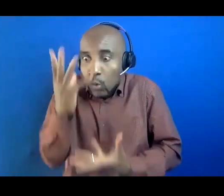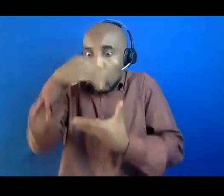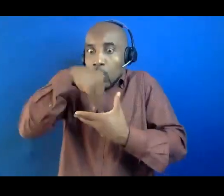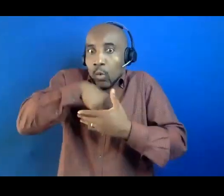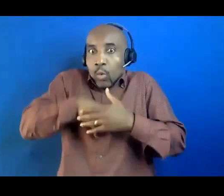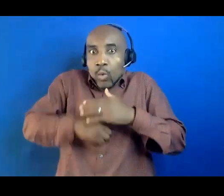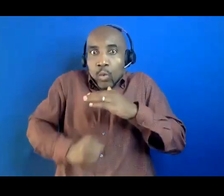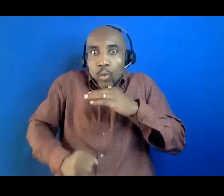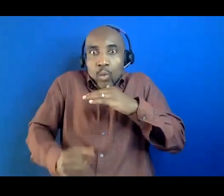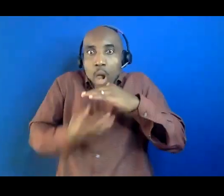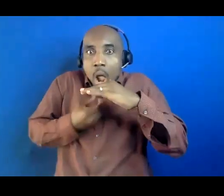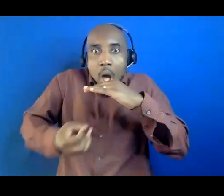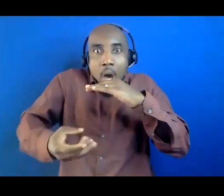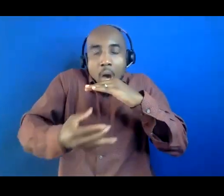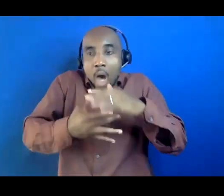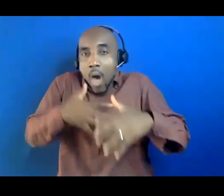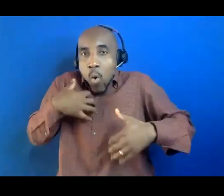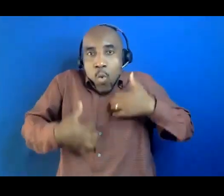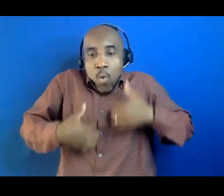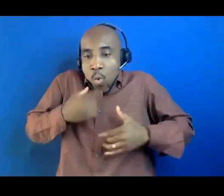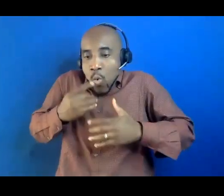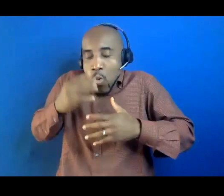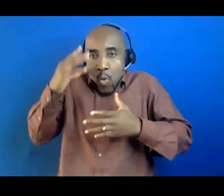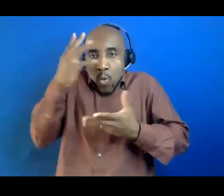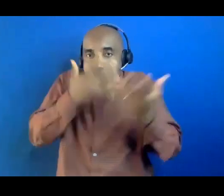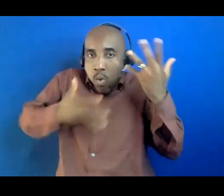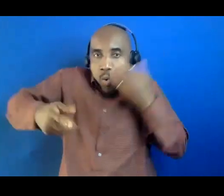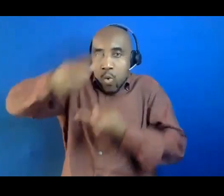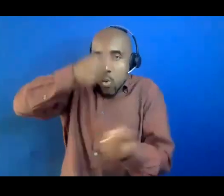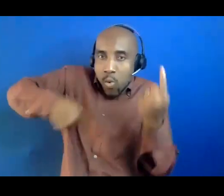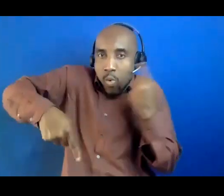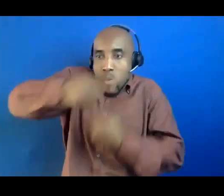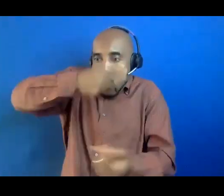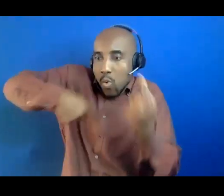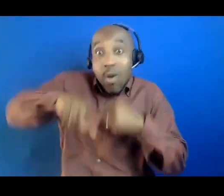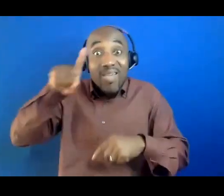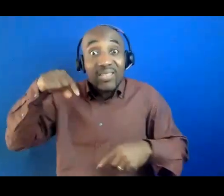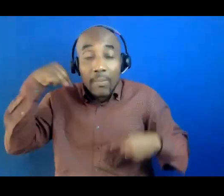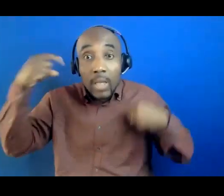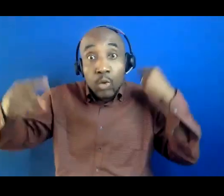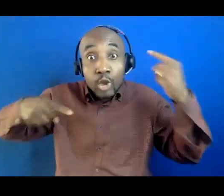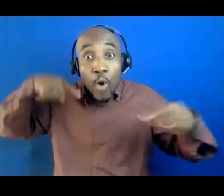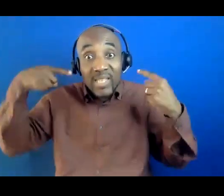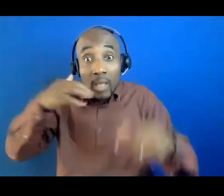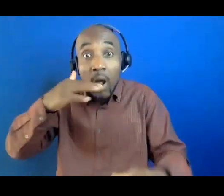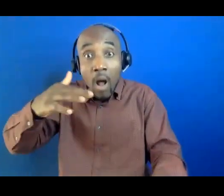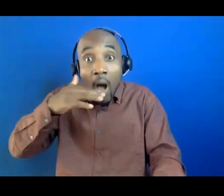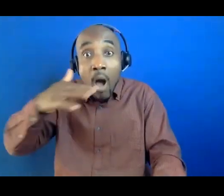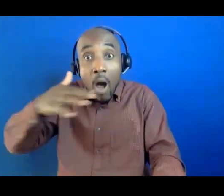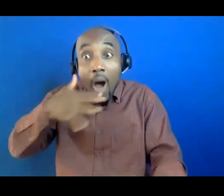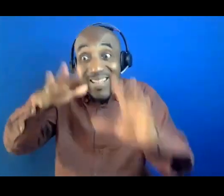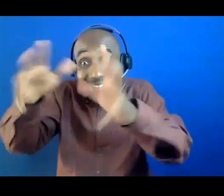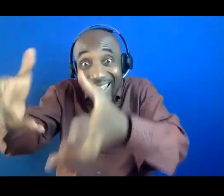it started to get a little bit noisy. And it was so noisy that they had to carry him out of the building. And as